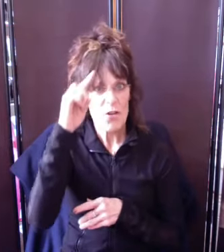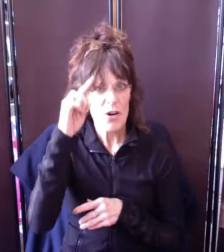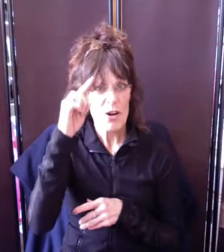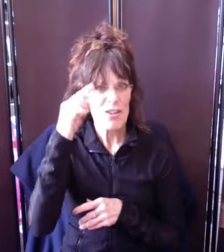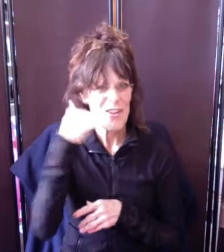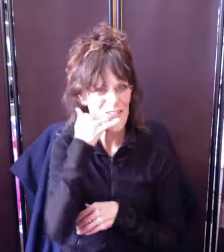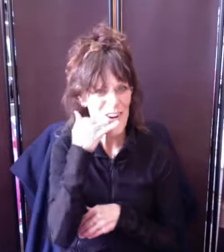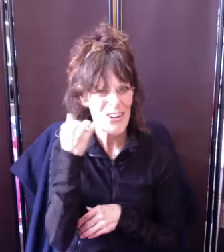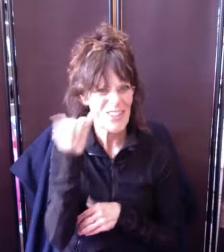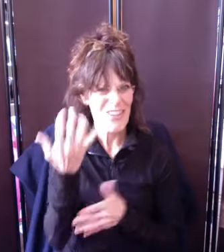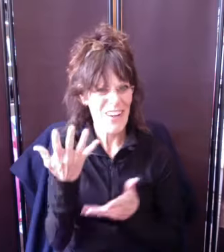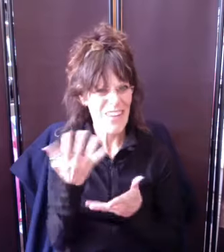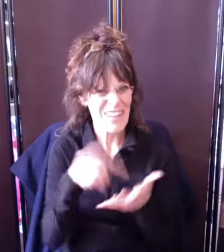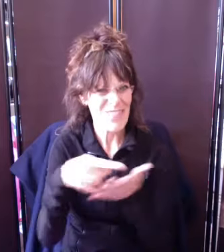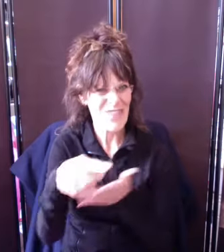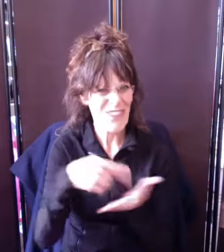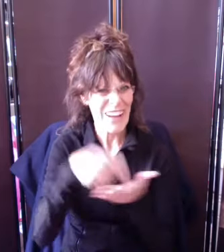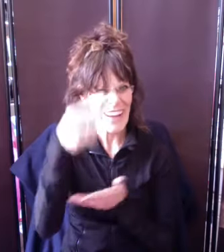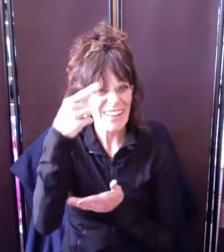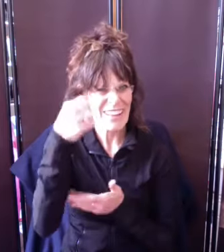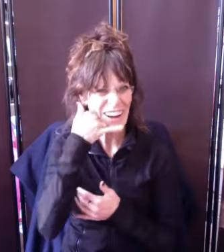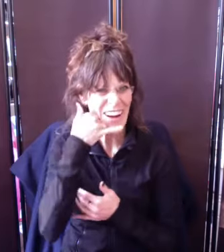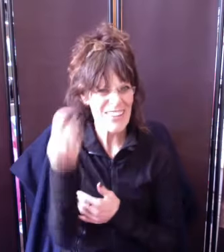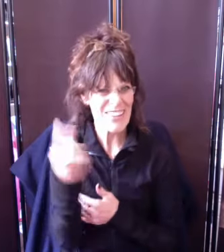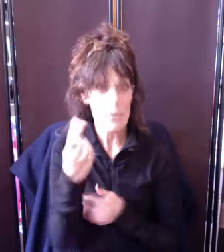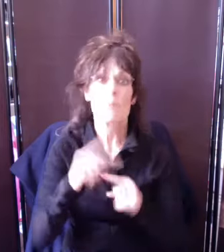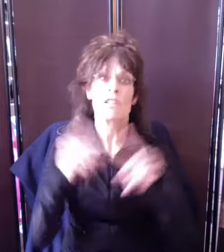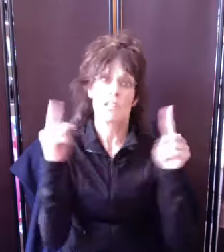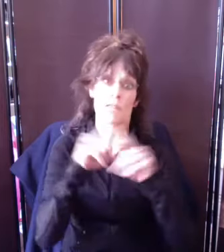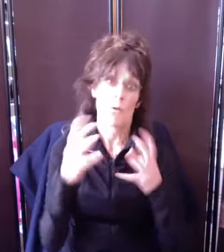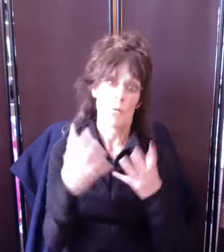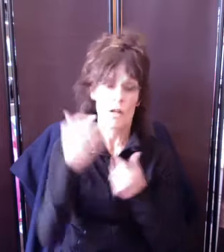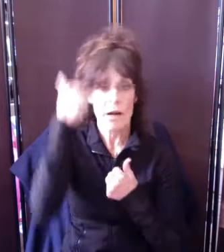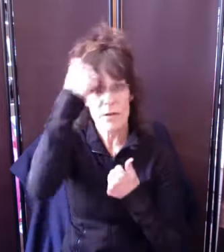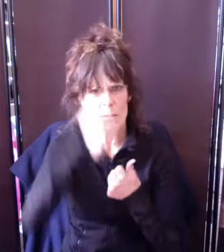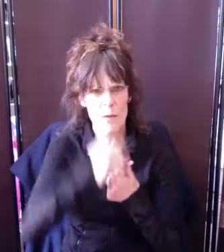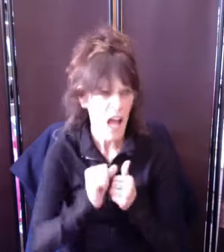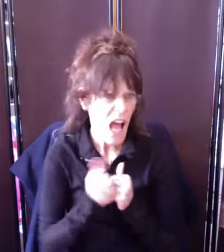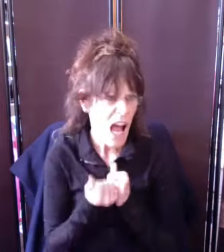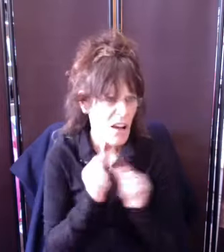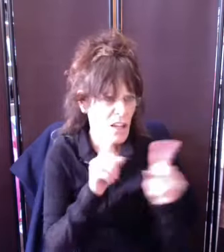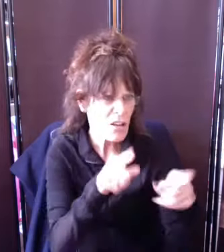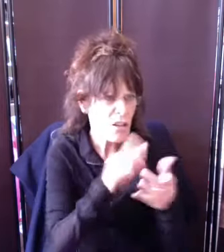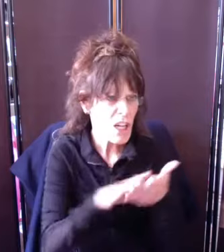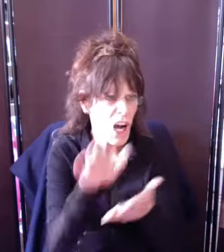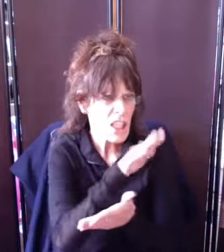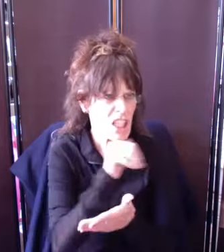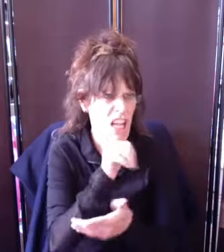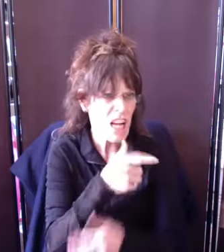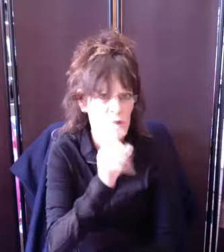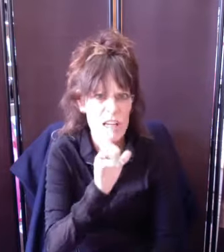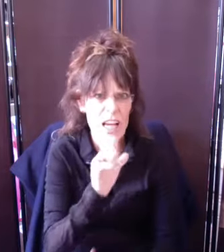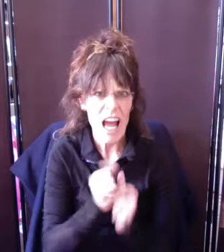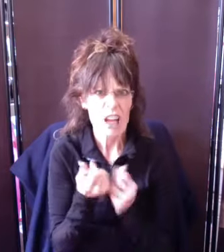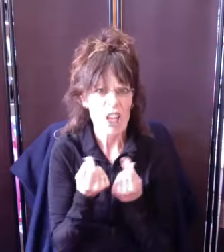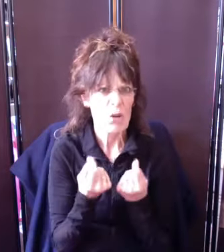It's a very different world, very, very different world. And I remember asking them, how do you go to college and not drink? How do you do that? And they said, well, you could